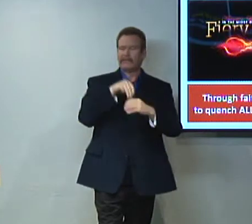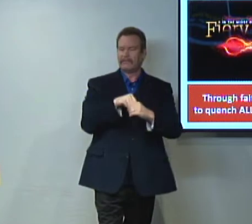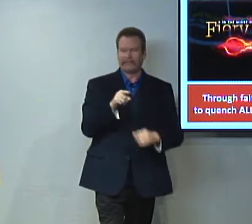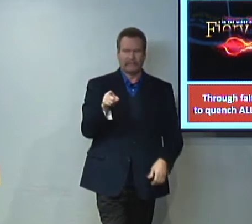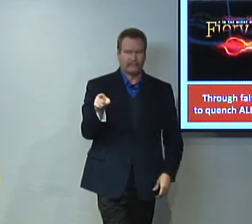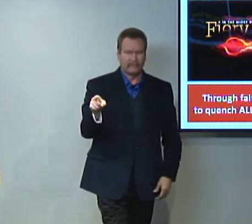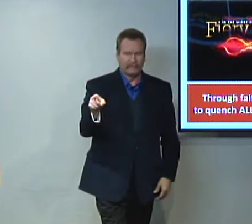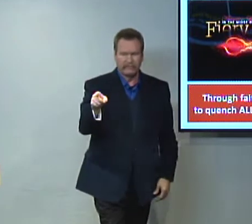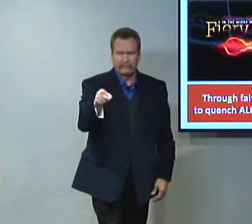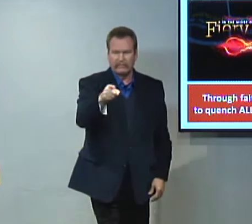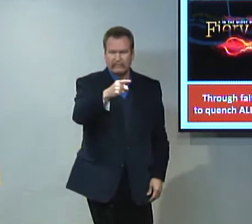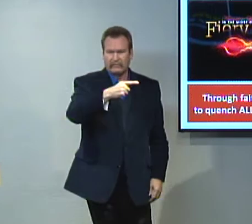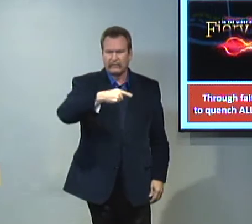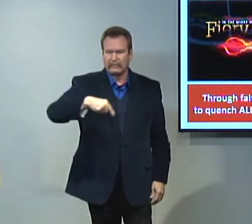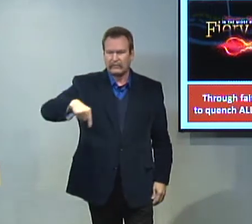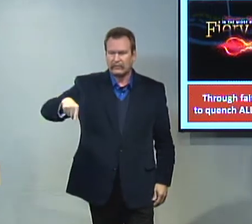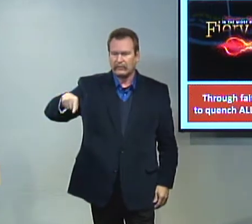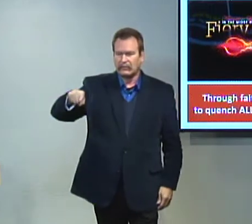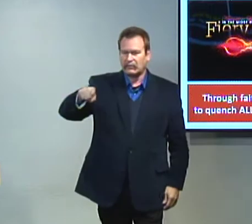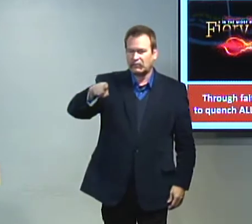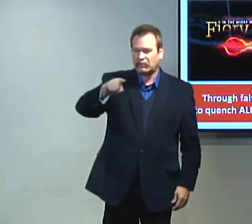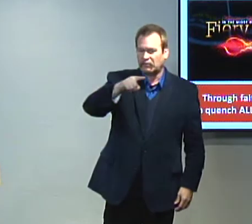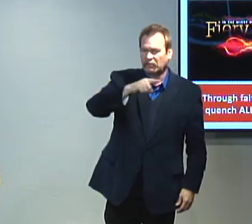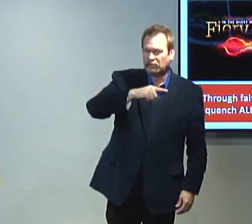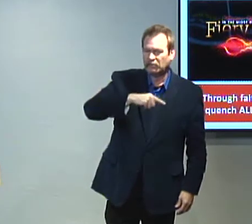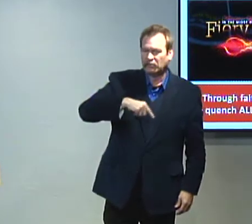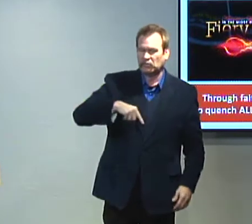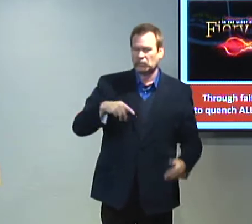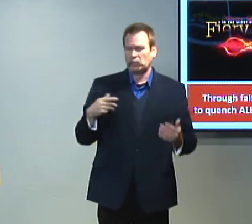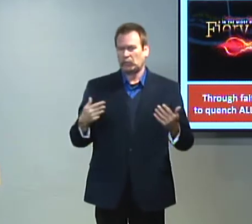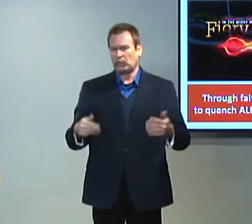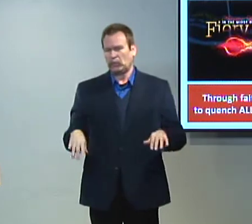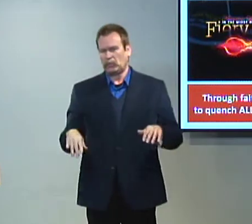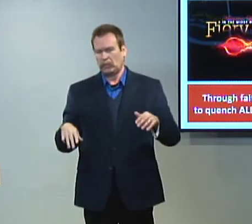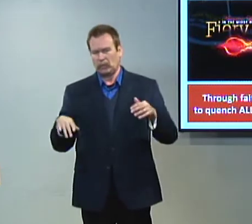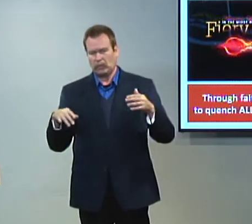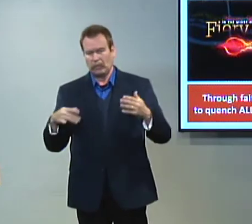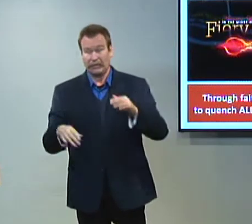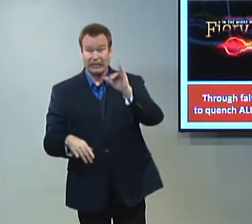world. Because if you are involved in the world, you cannot be with the Father.